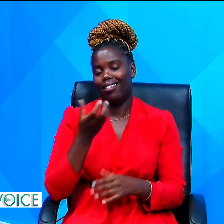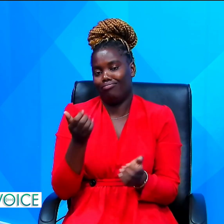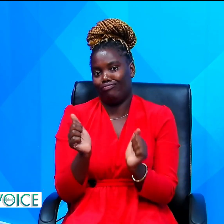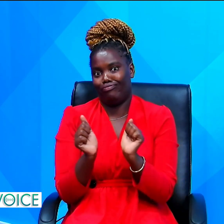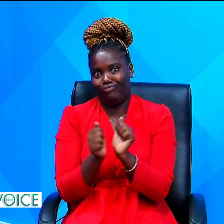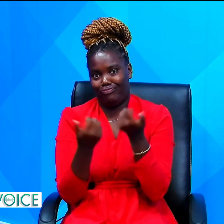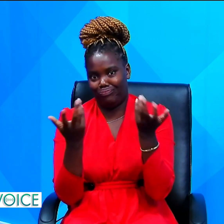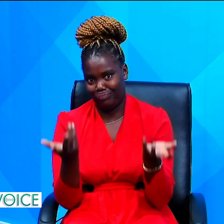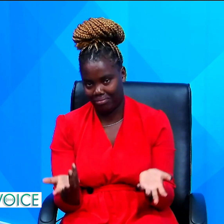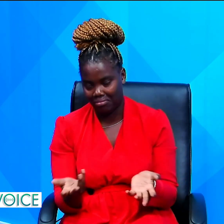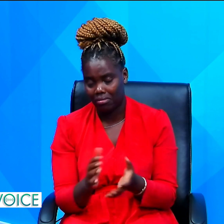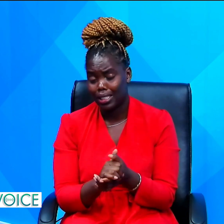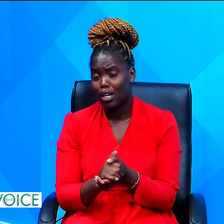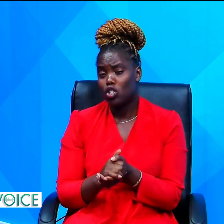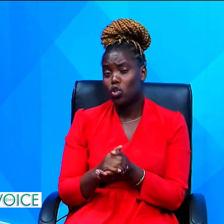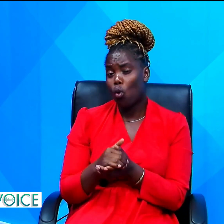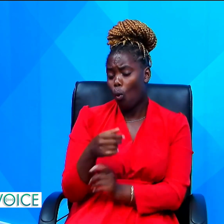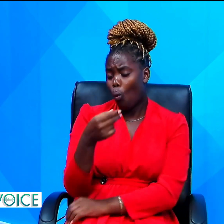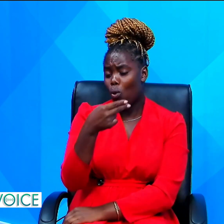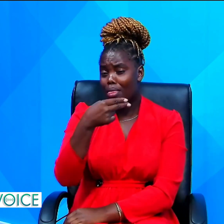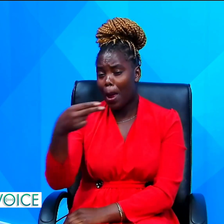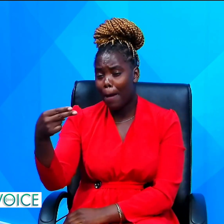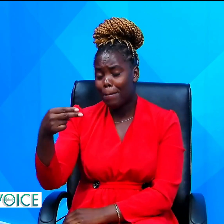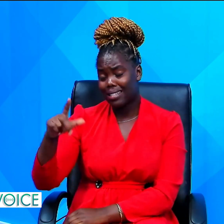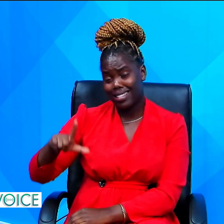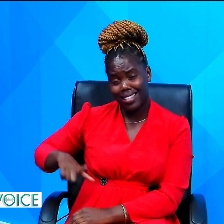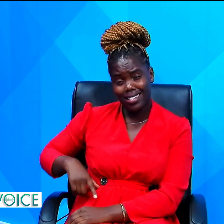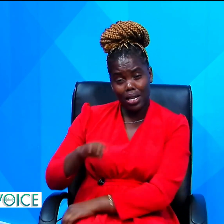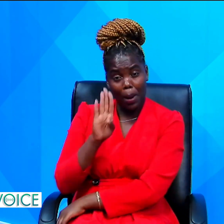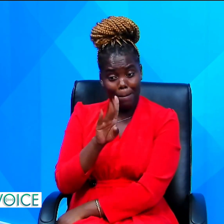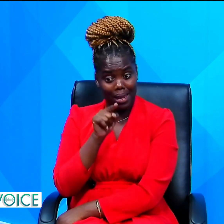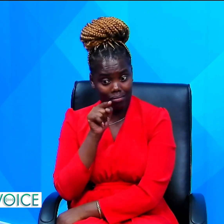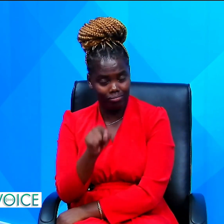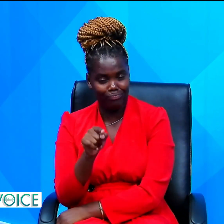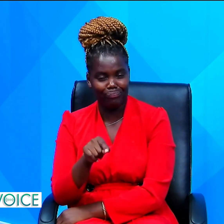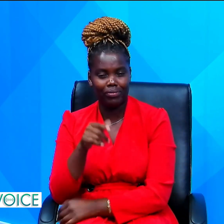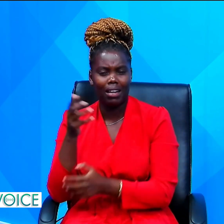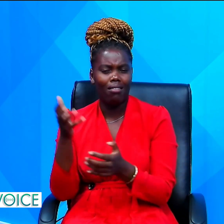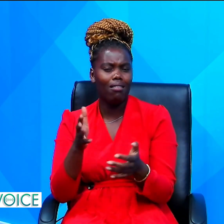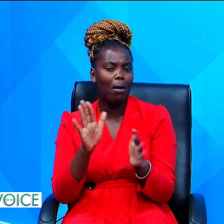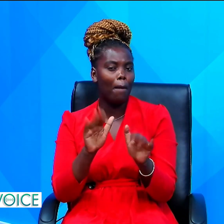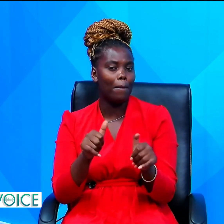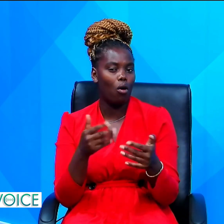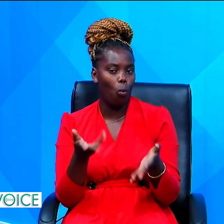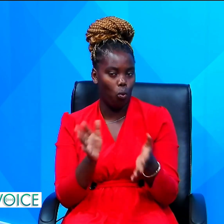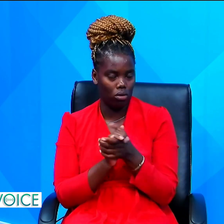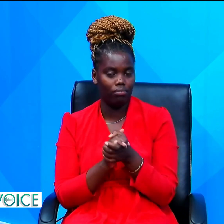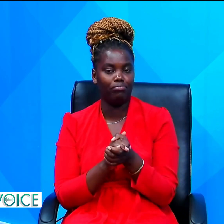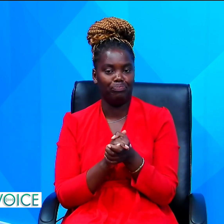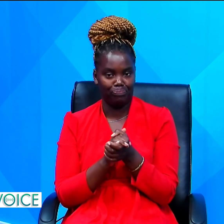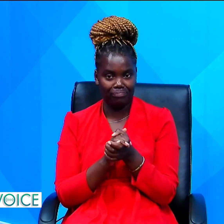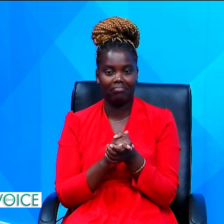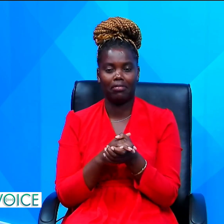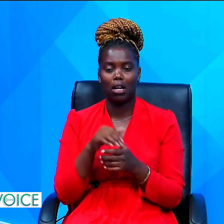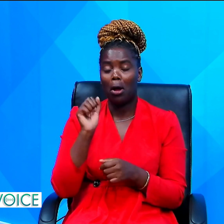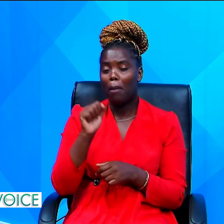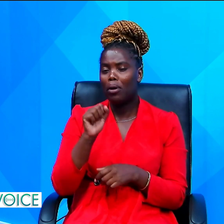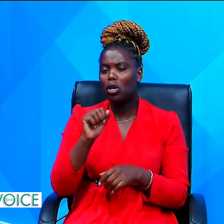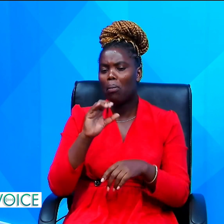That can cause hepatitis. Hepatitis B is caused by, you can